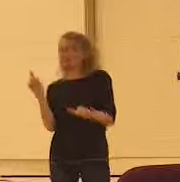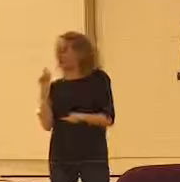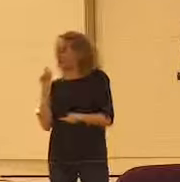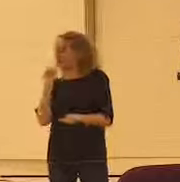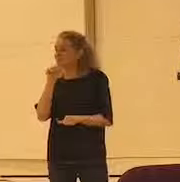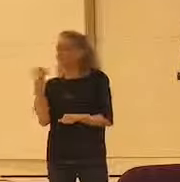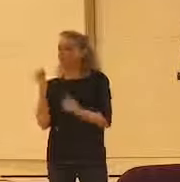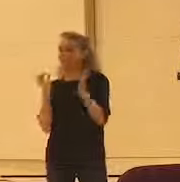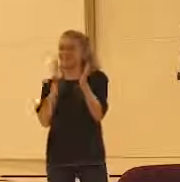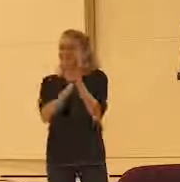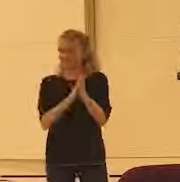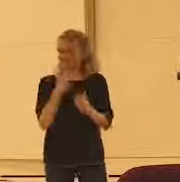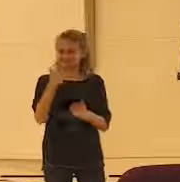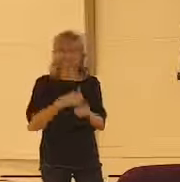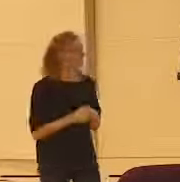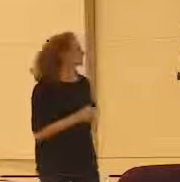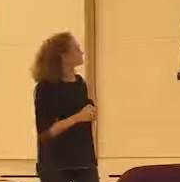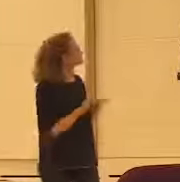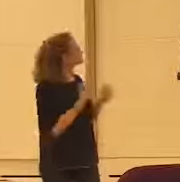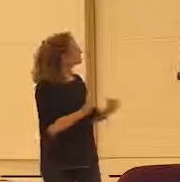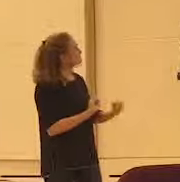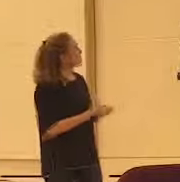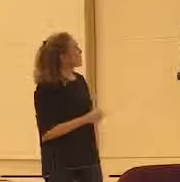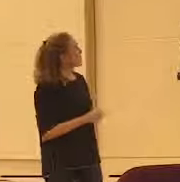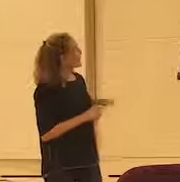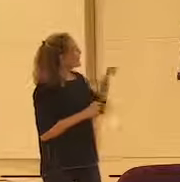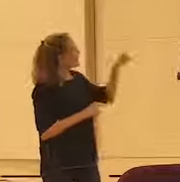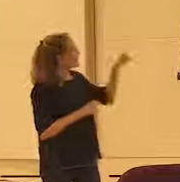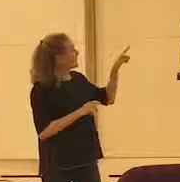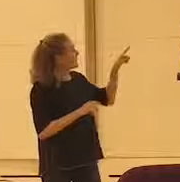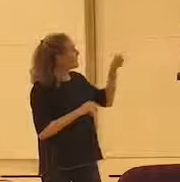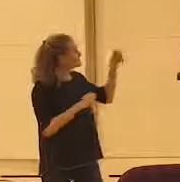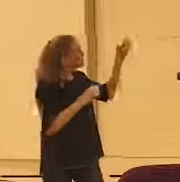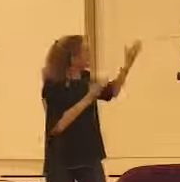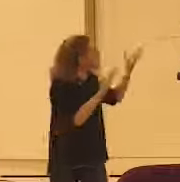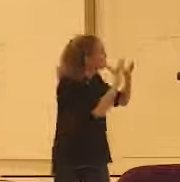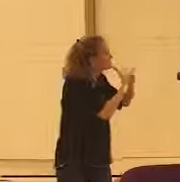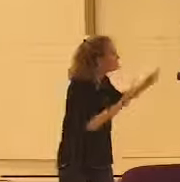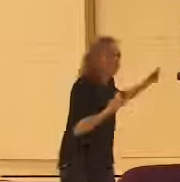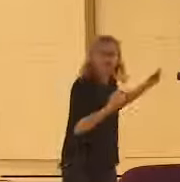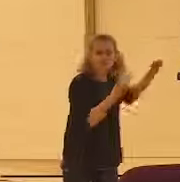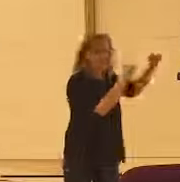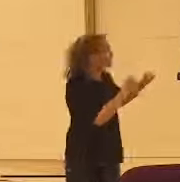how we solve things. It would be nice to have some solution put out there.